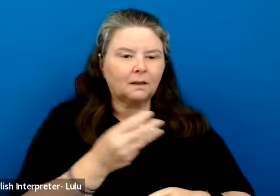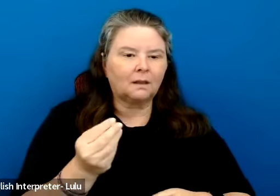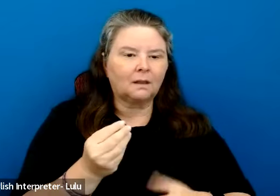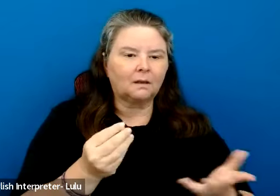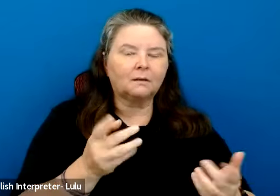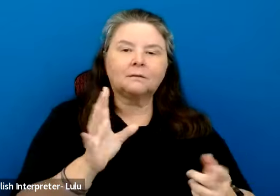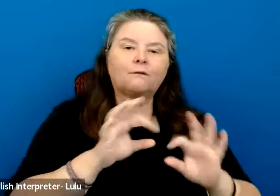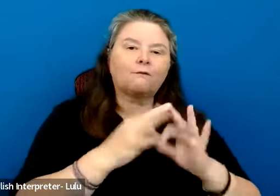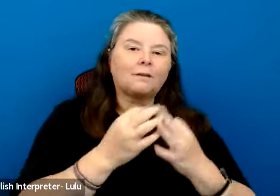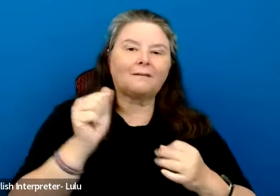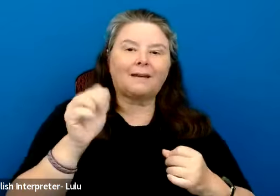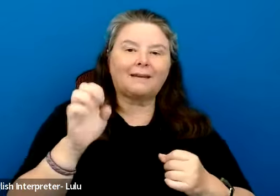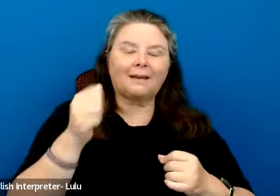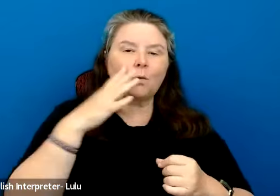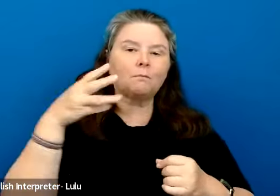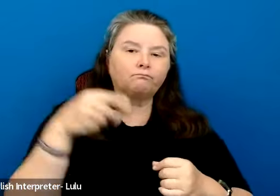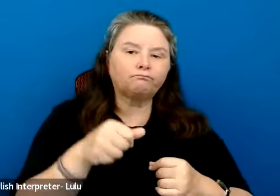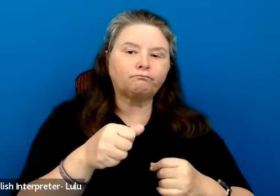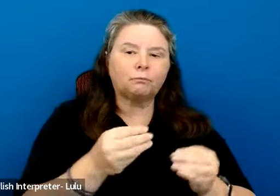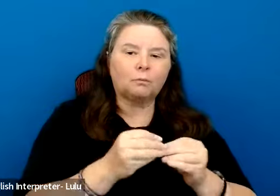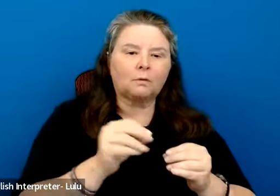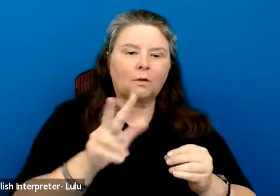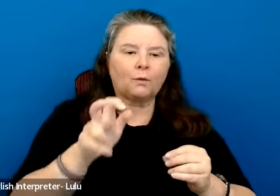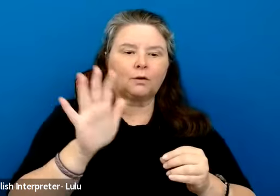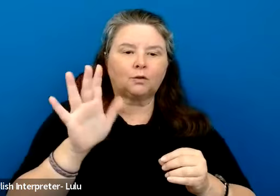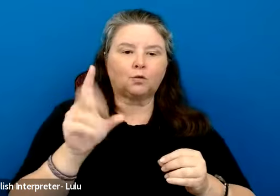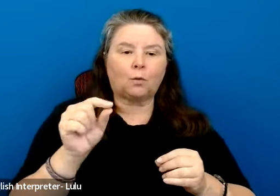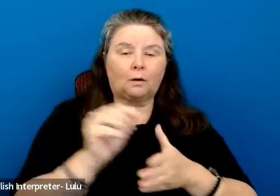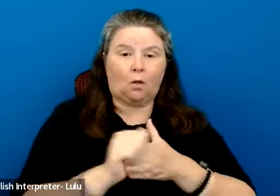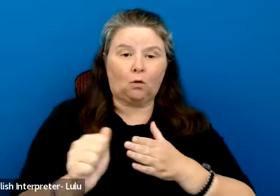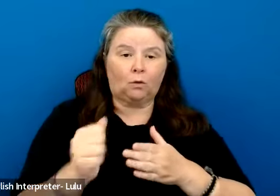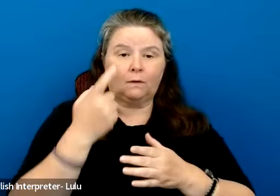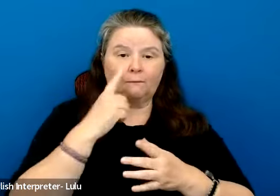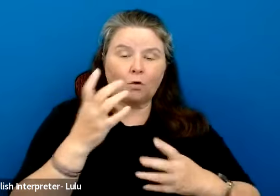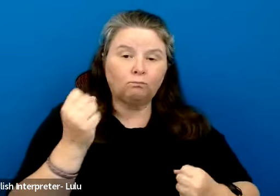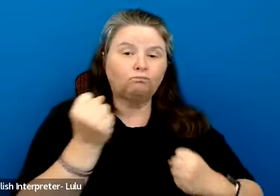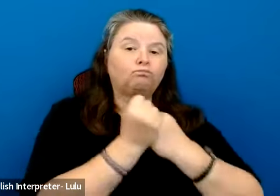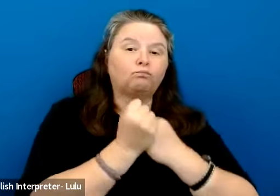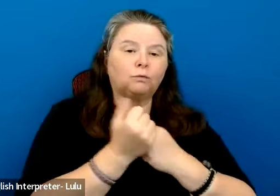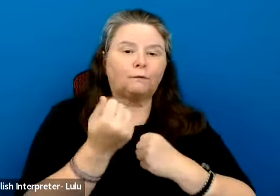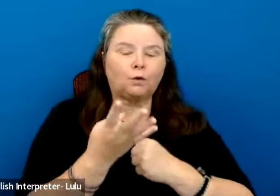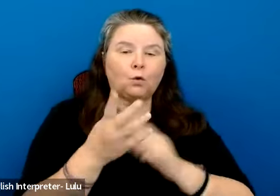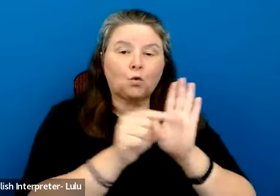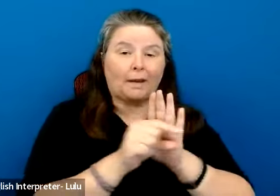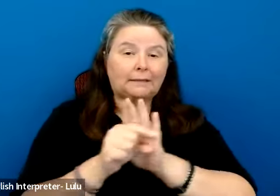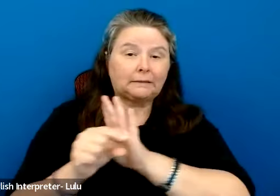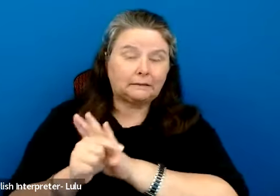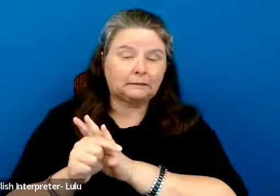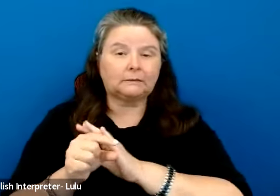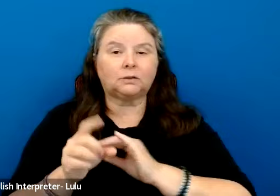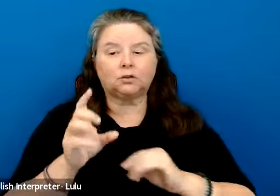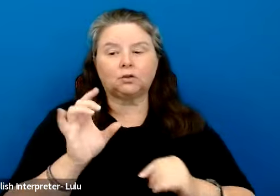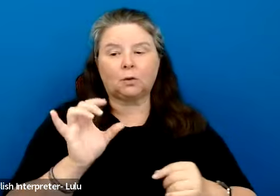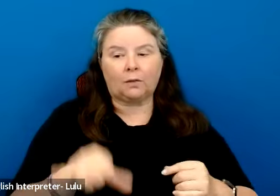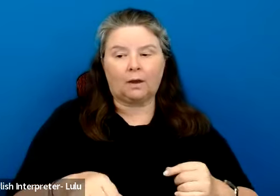Yeah, Friends of AEA is pitching in an extra $320 just to boost up a couple of the grades, so